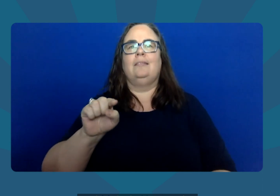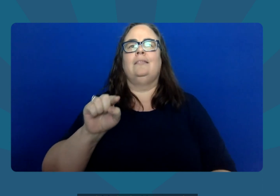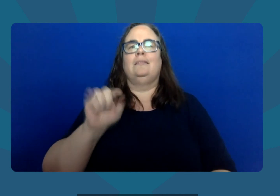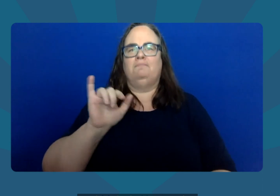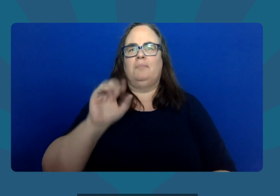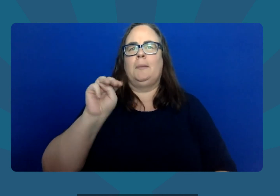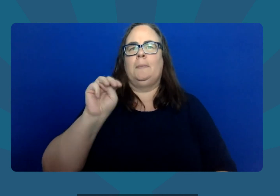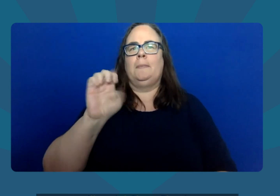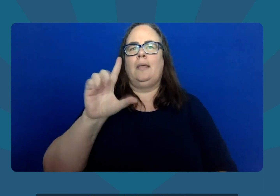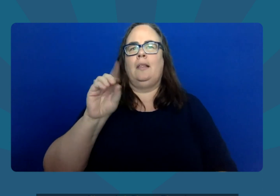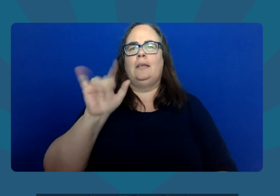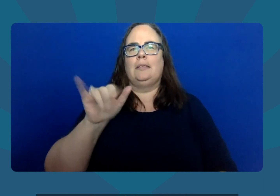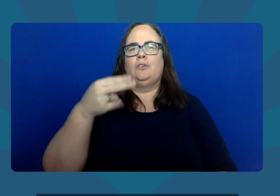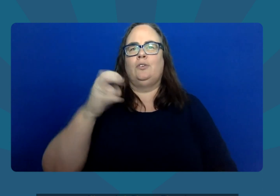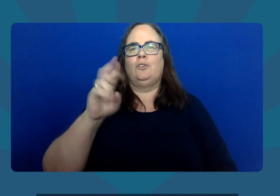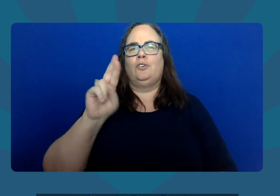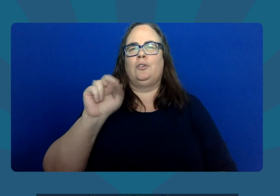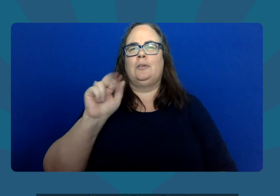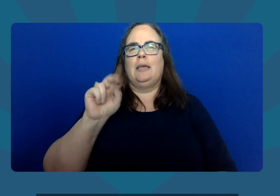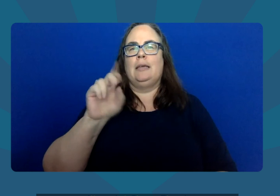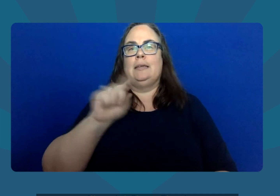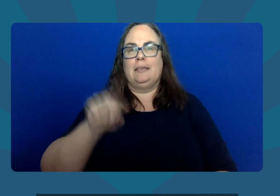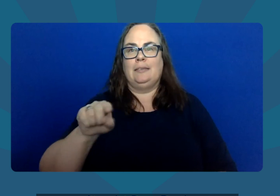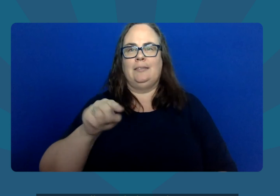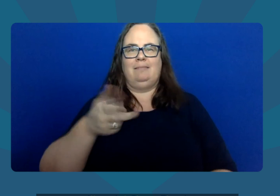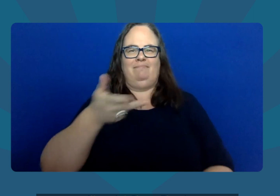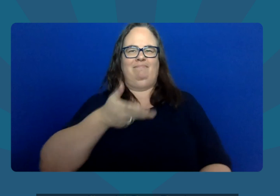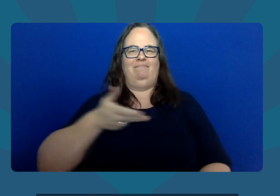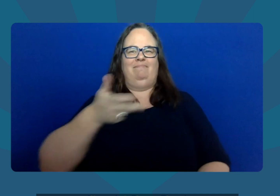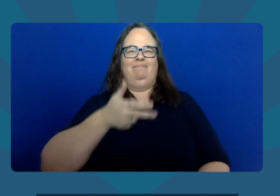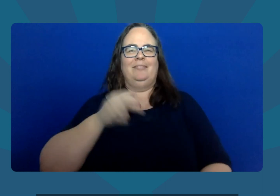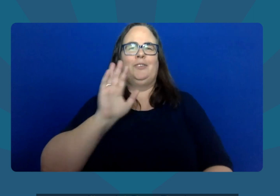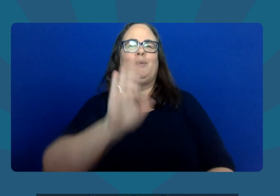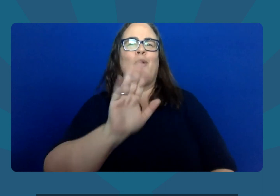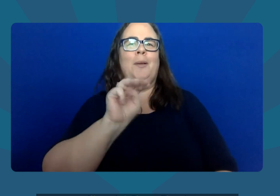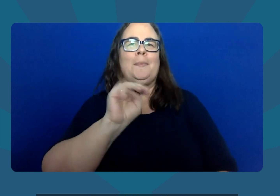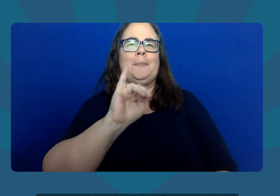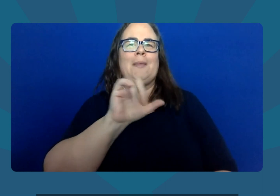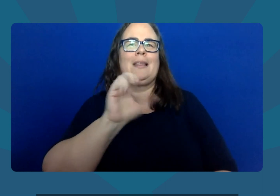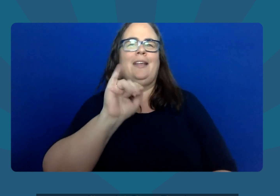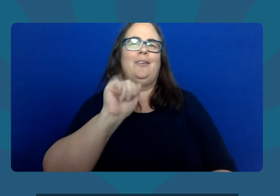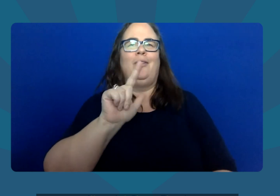Hernandez as your millennial clean elections team.